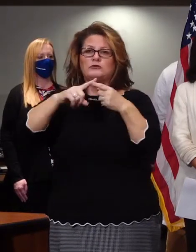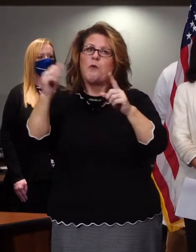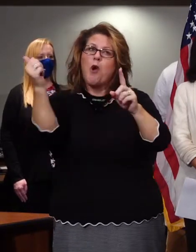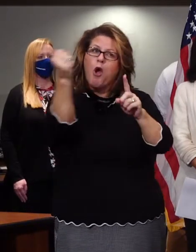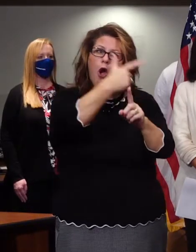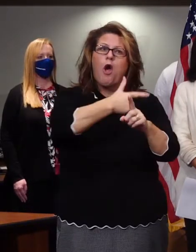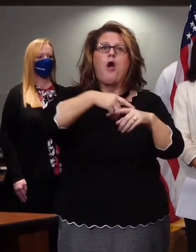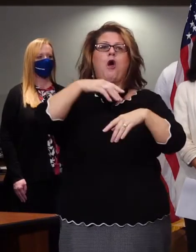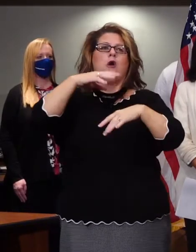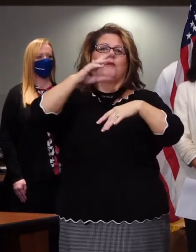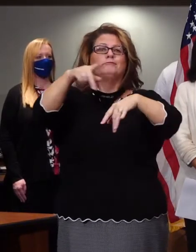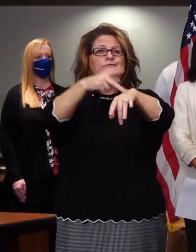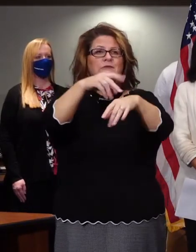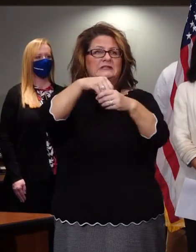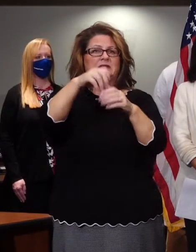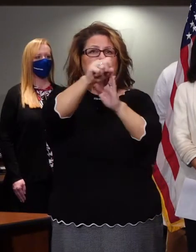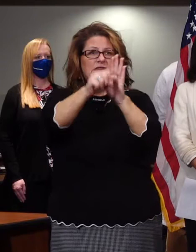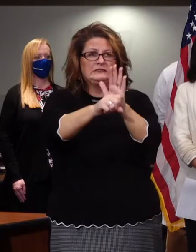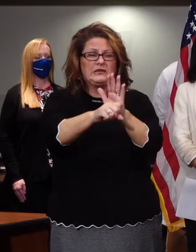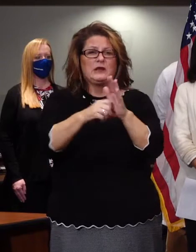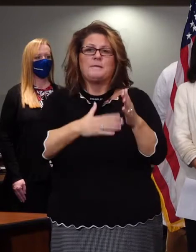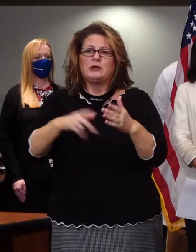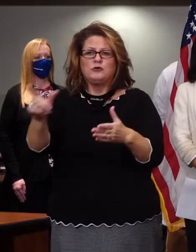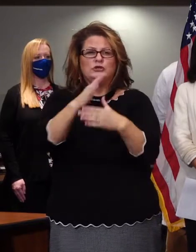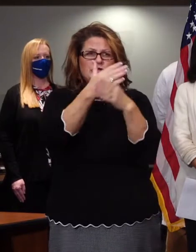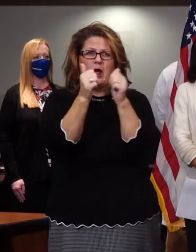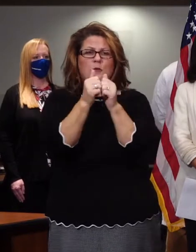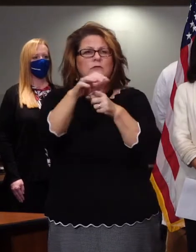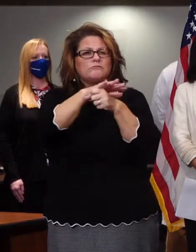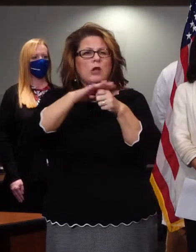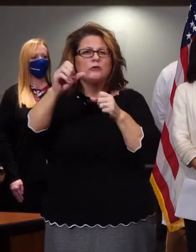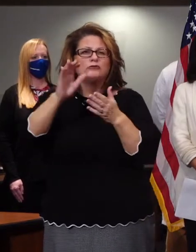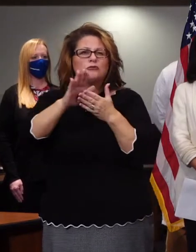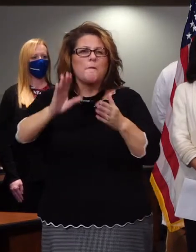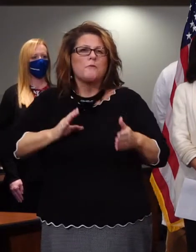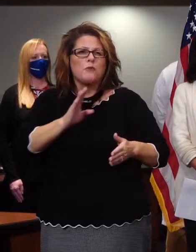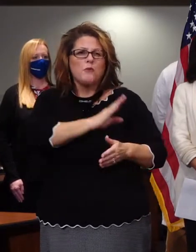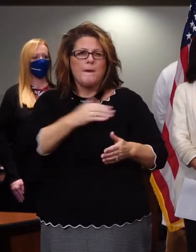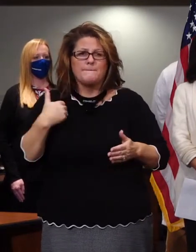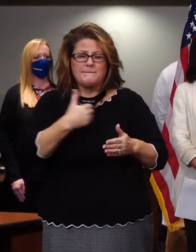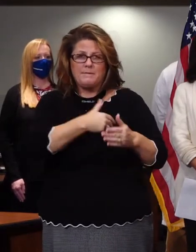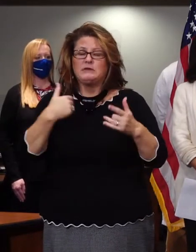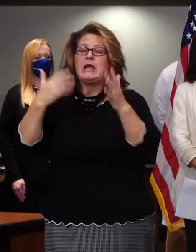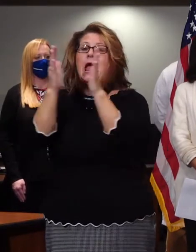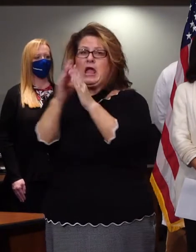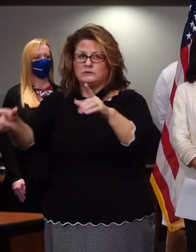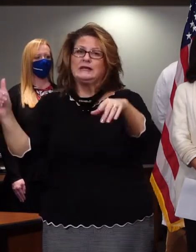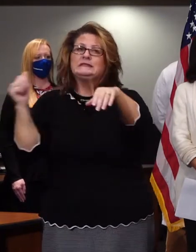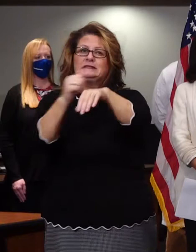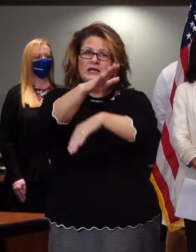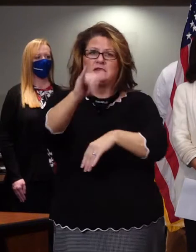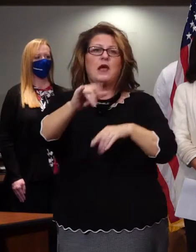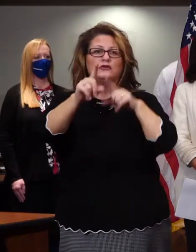and encourage them to share the survey with their local school board members. It is my hope that this information will help them